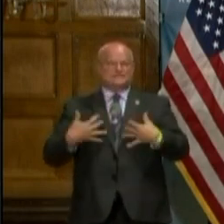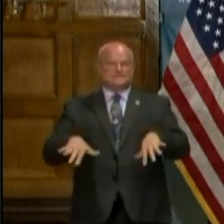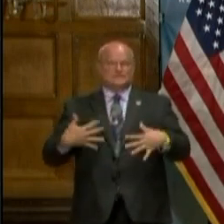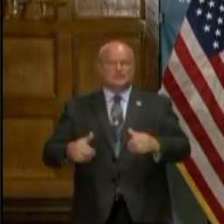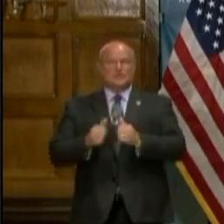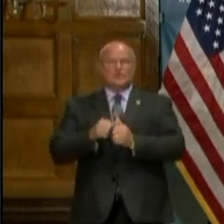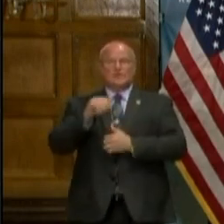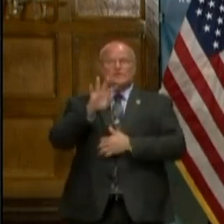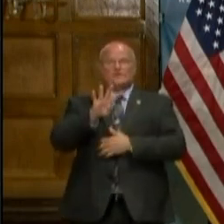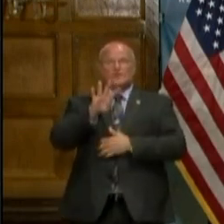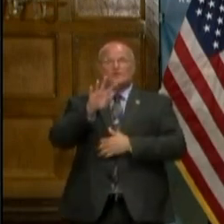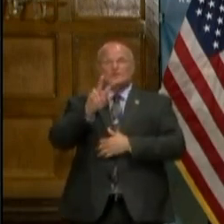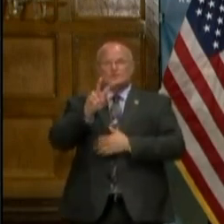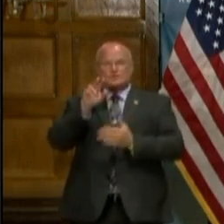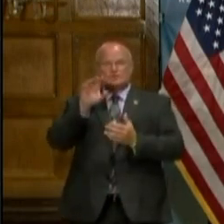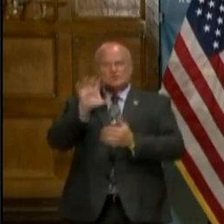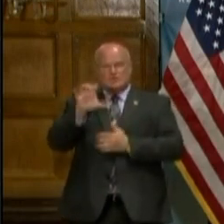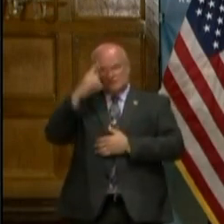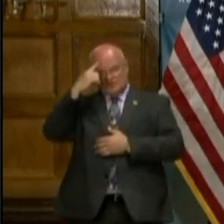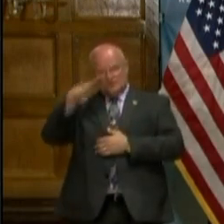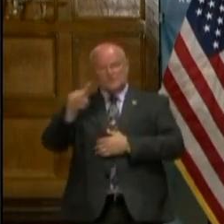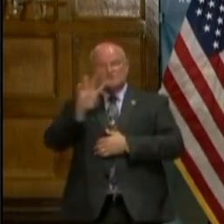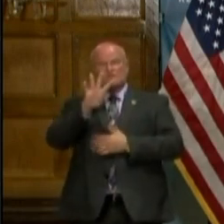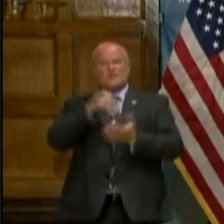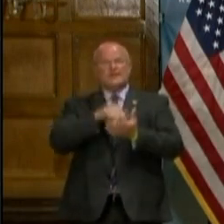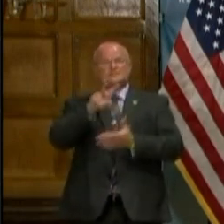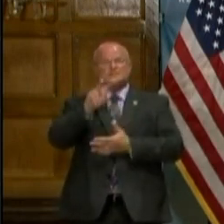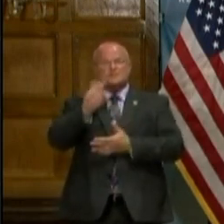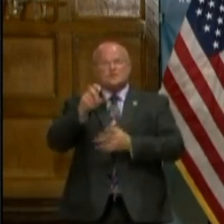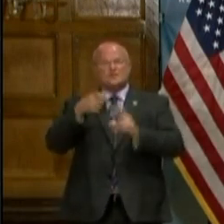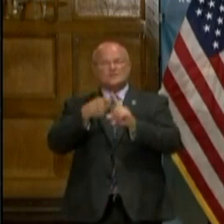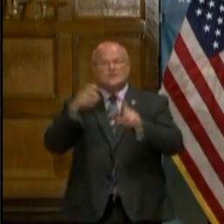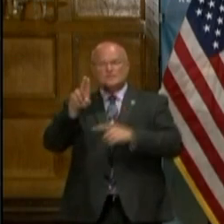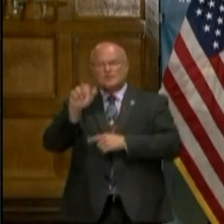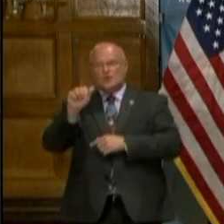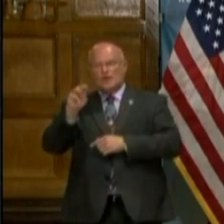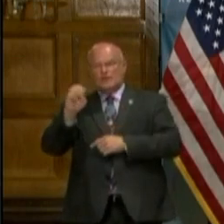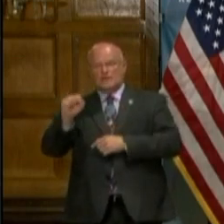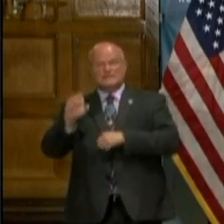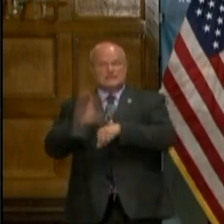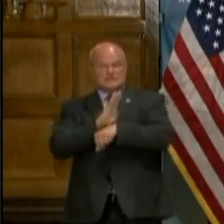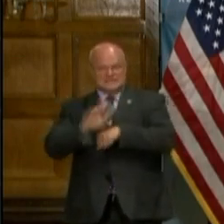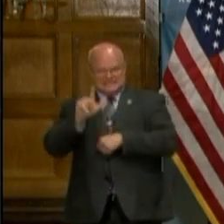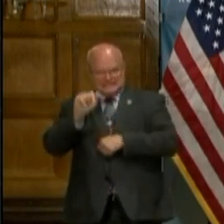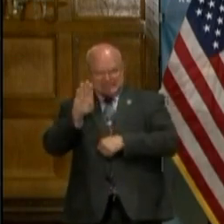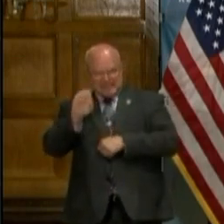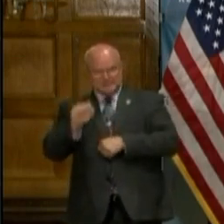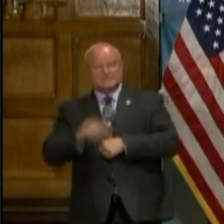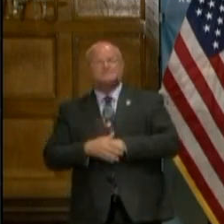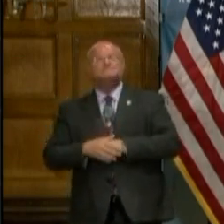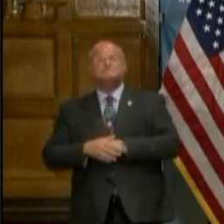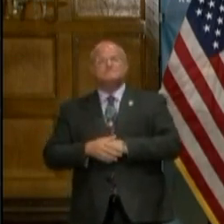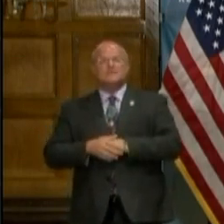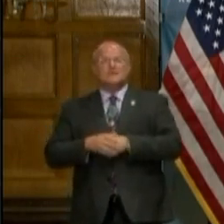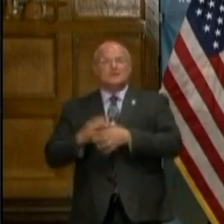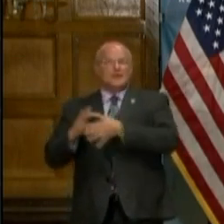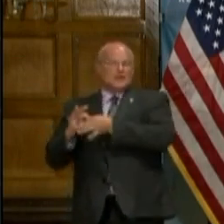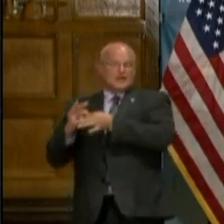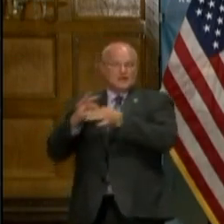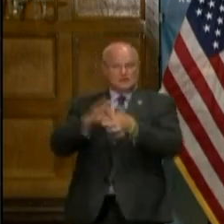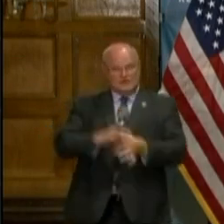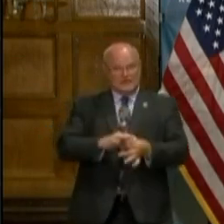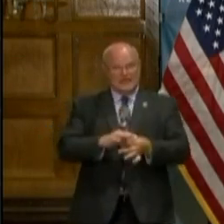with 4,200 from the commercial labs and some from UAMS as well. And related to